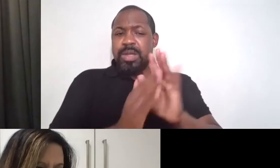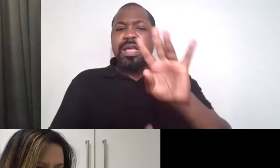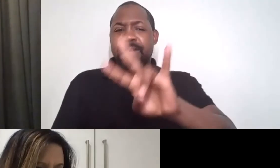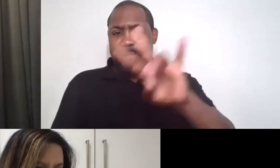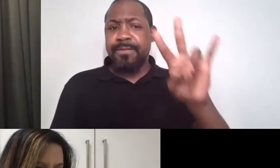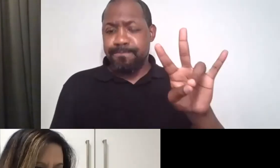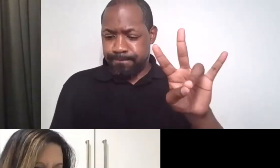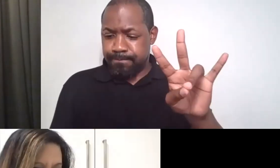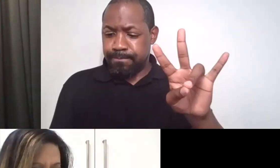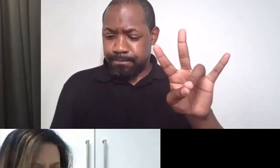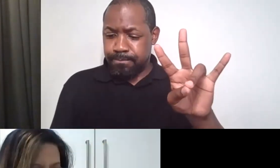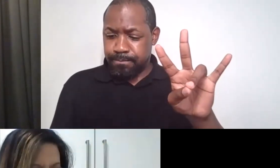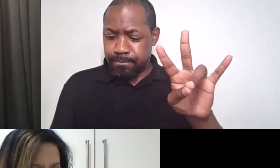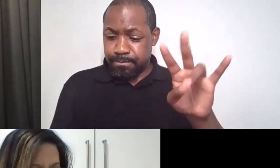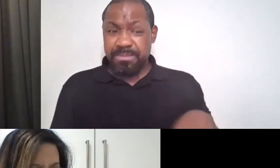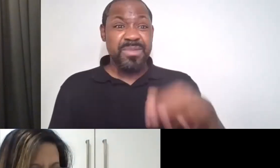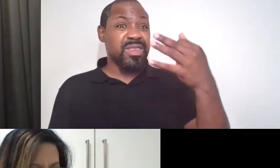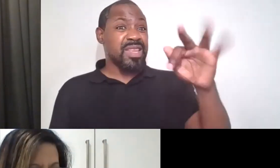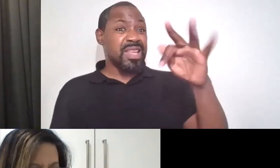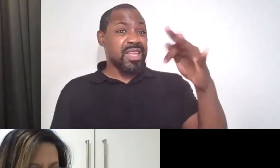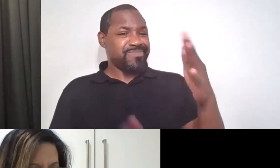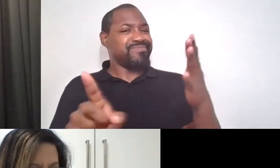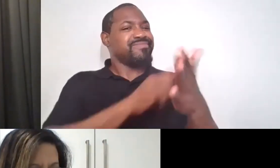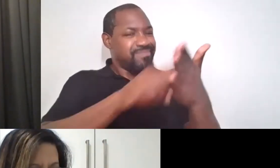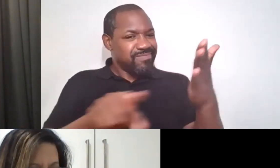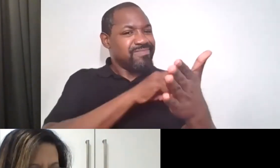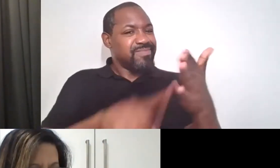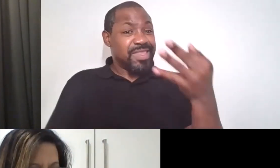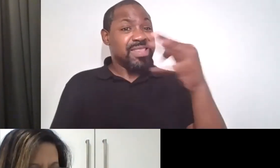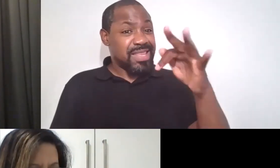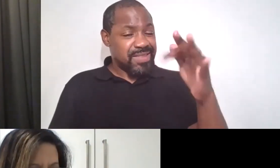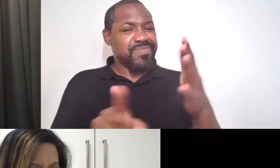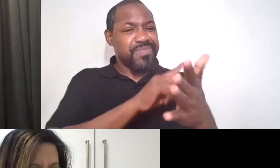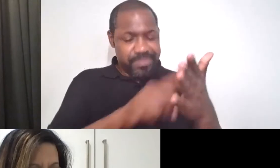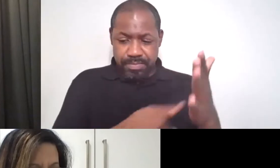governor requests. There were 77 under the state. 19 were canceled.